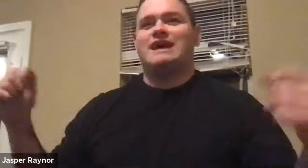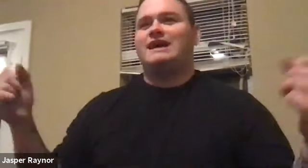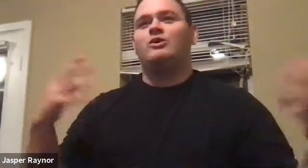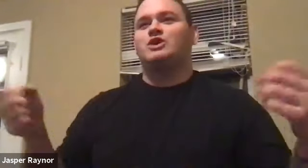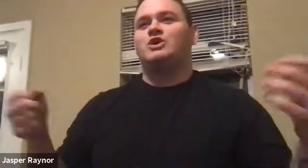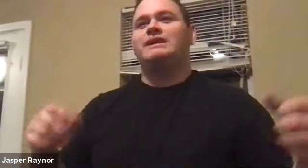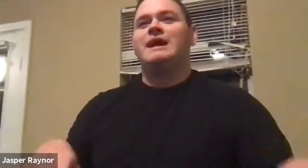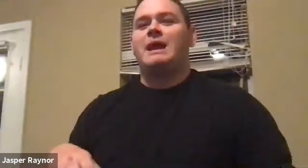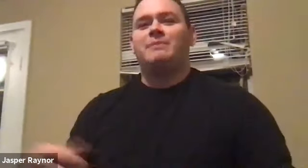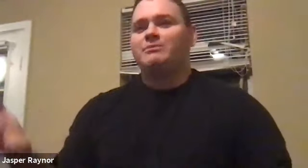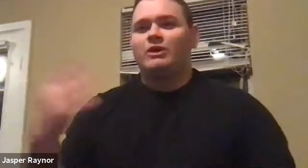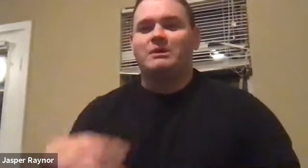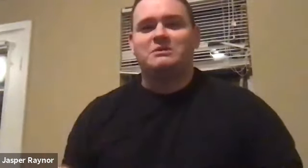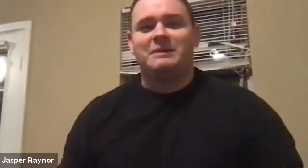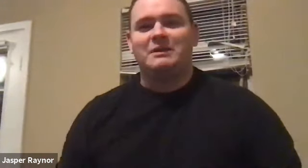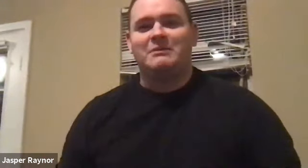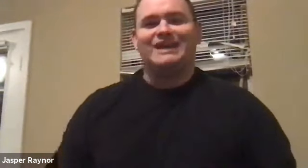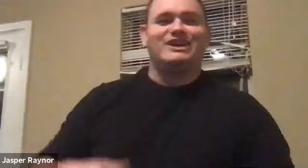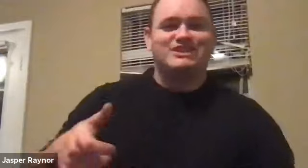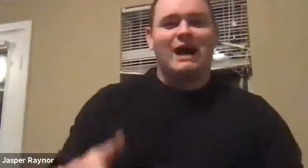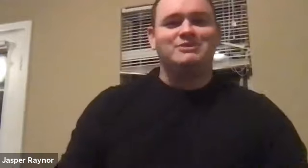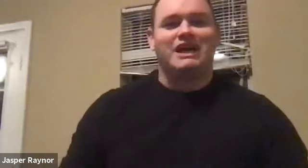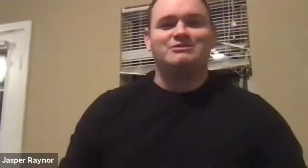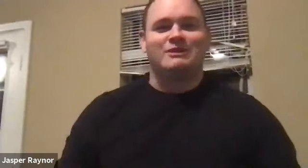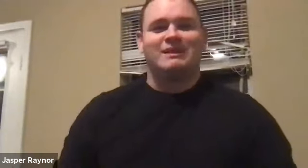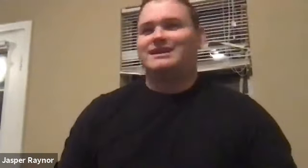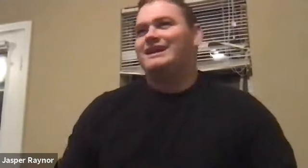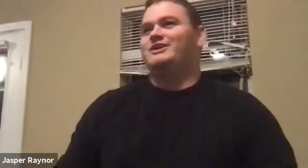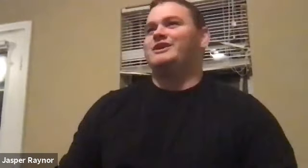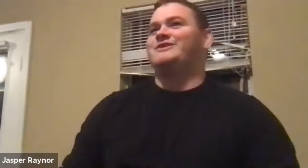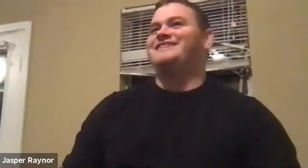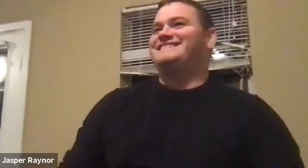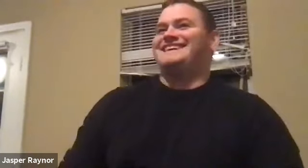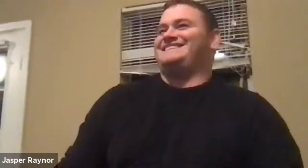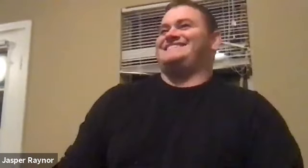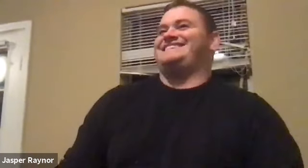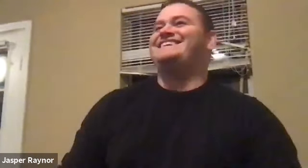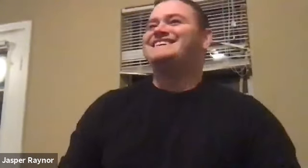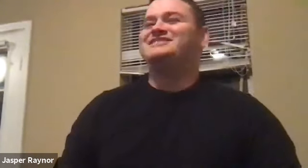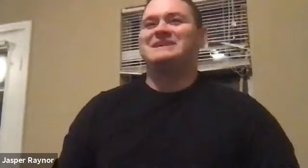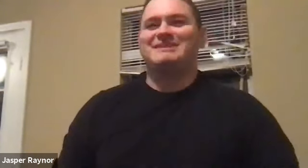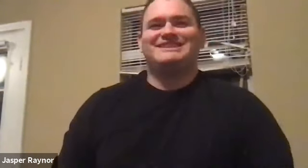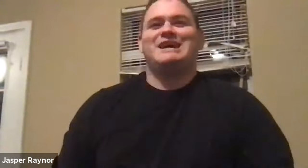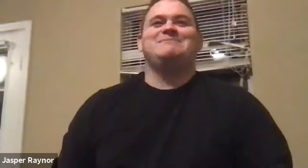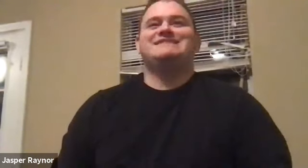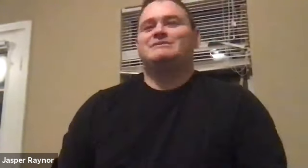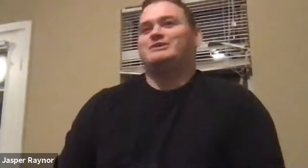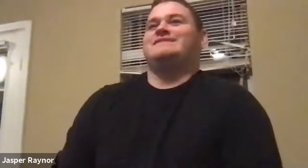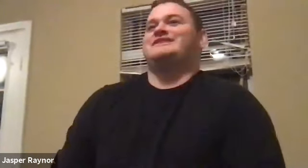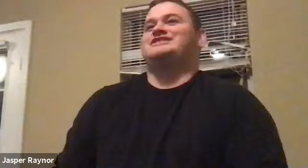a whole sermon, and people will come up to me and they'll be like, "Good job, Jasper." And I'm like, "How do you know?" You're telling me good job about something you don't even